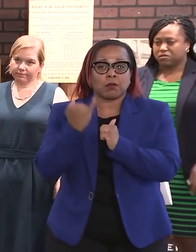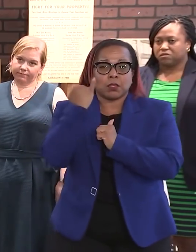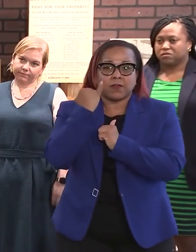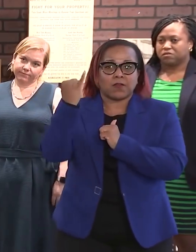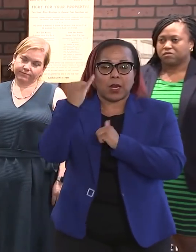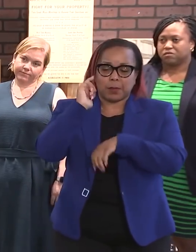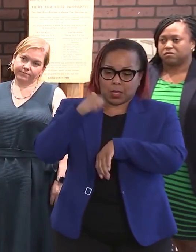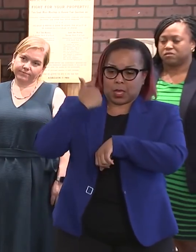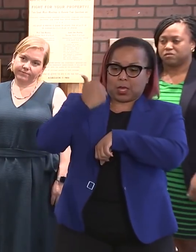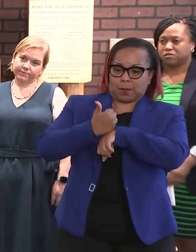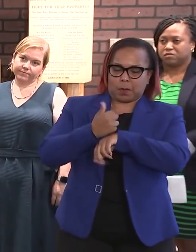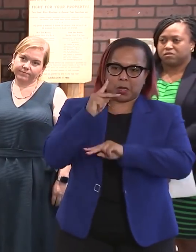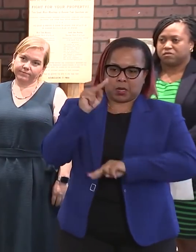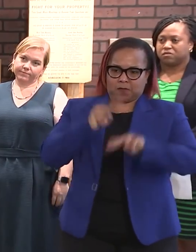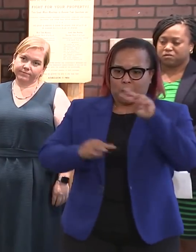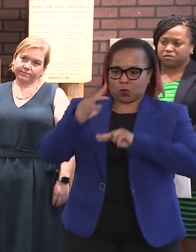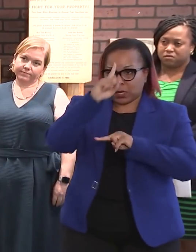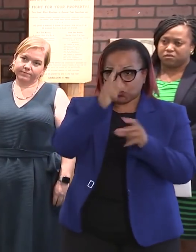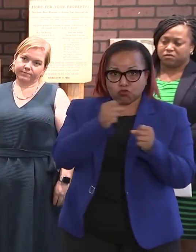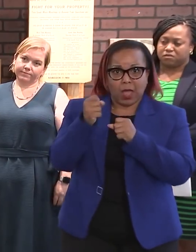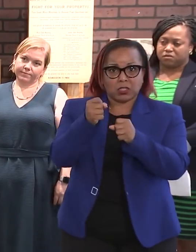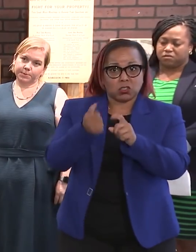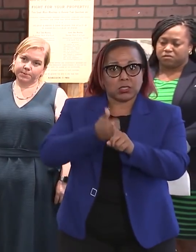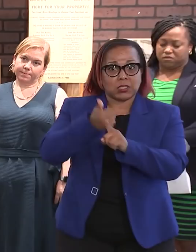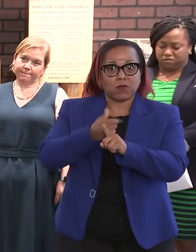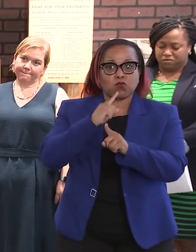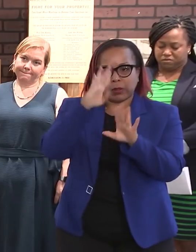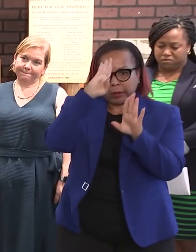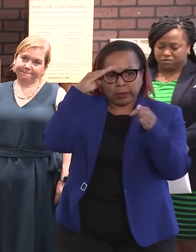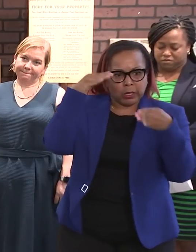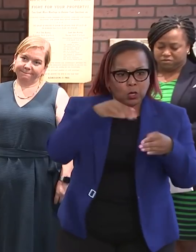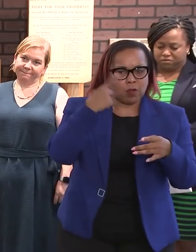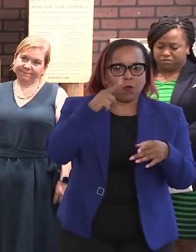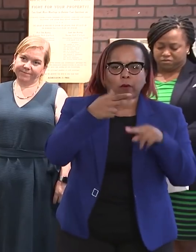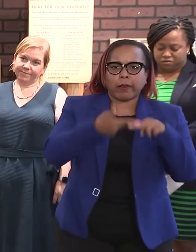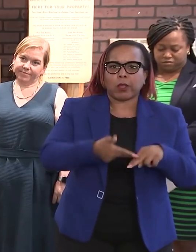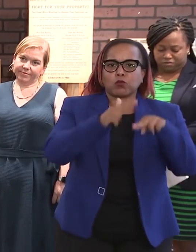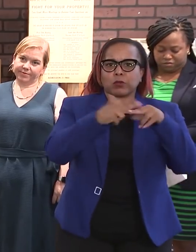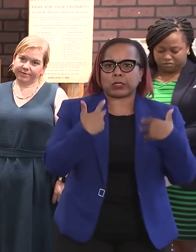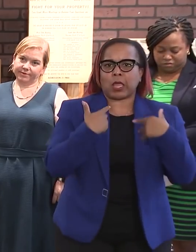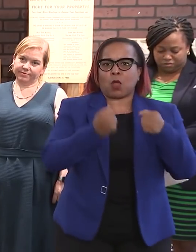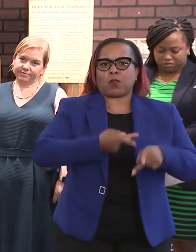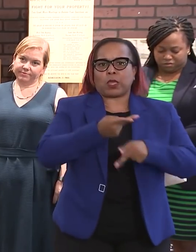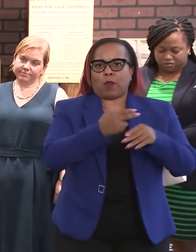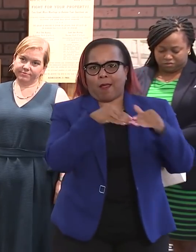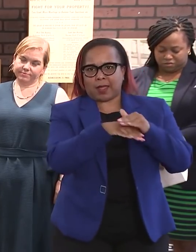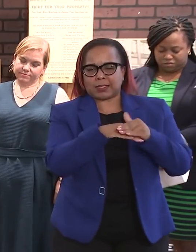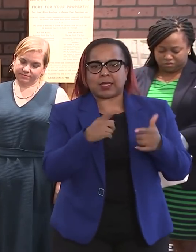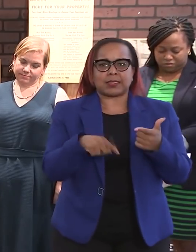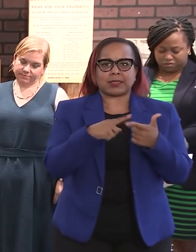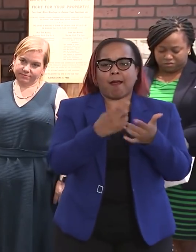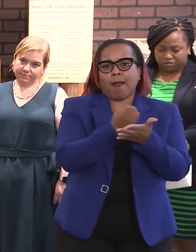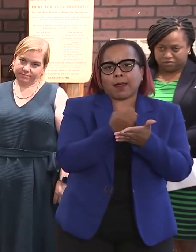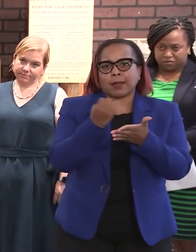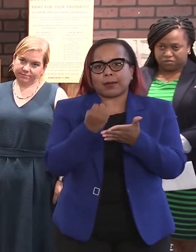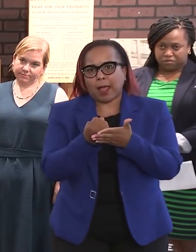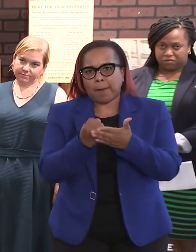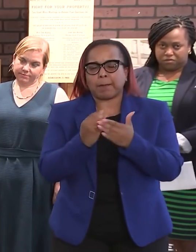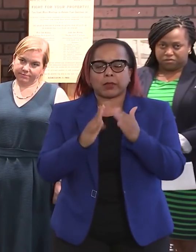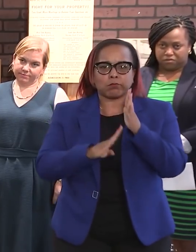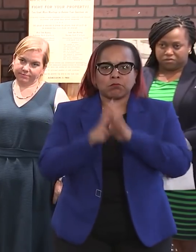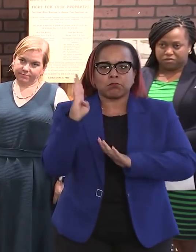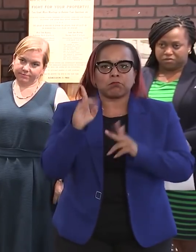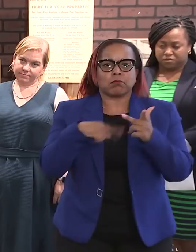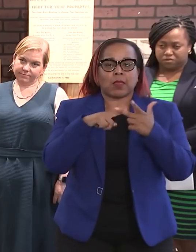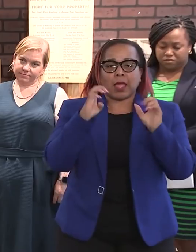developing, implementing, and evaluating strategies that are geared toward increasing healthcare access, economic mobility,